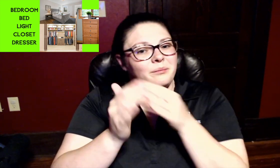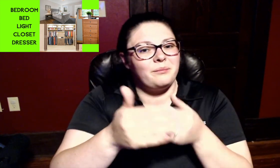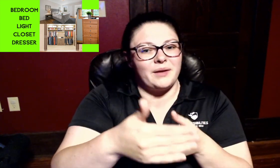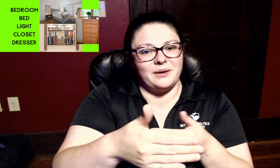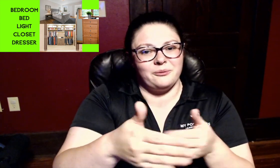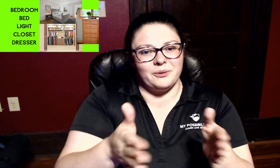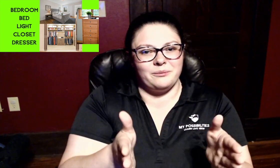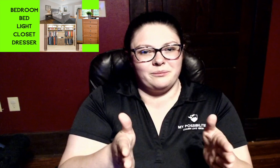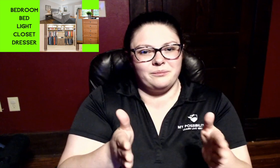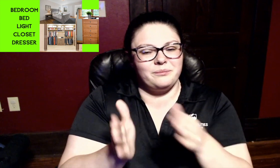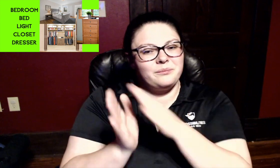bedroom,